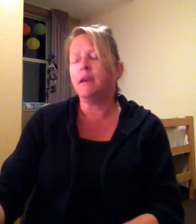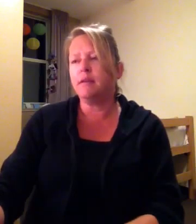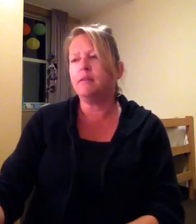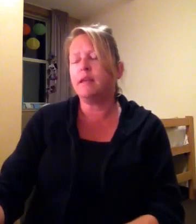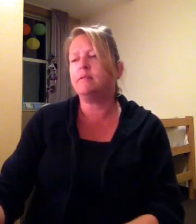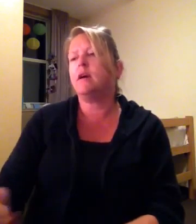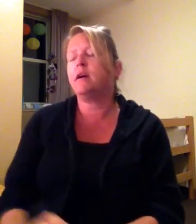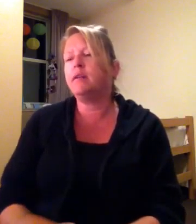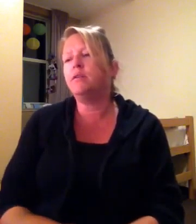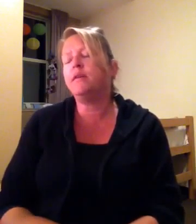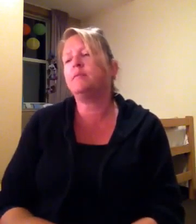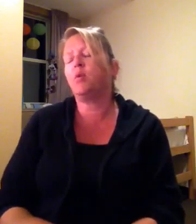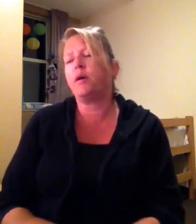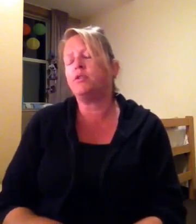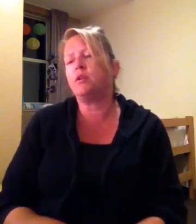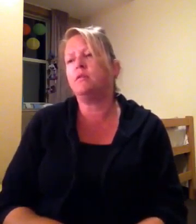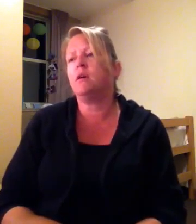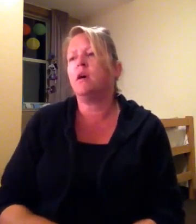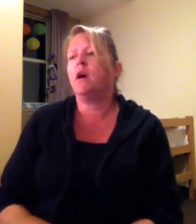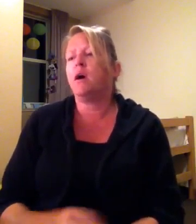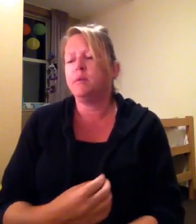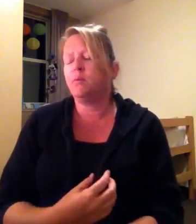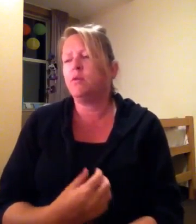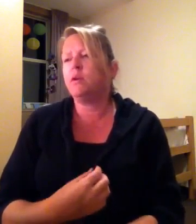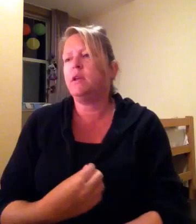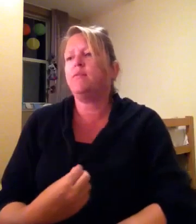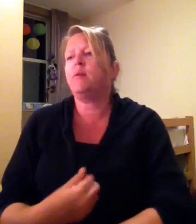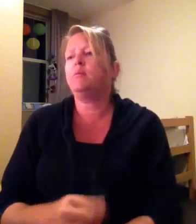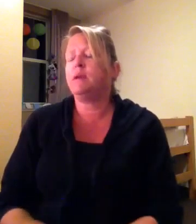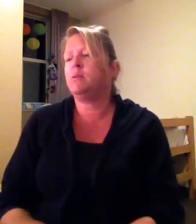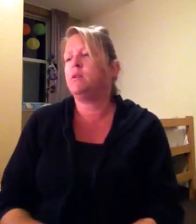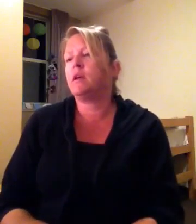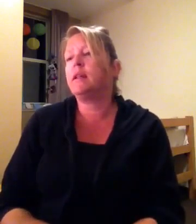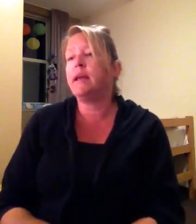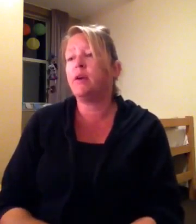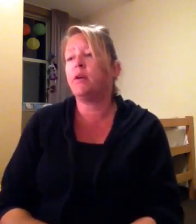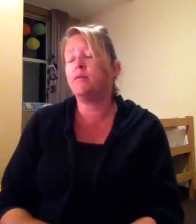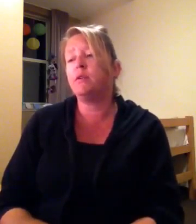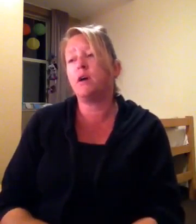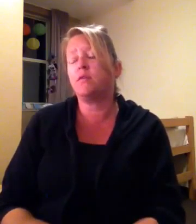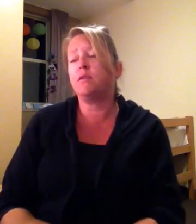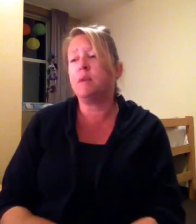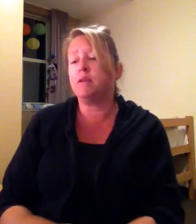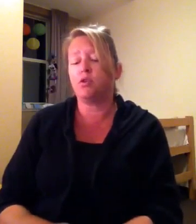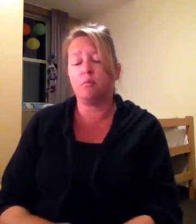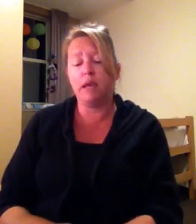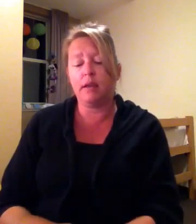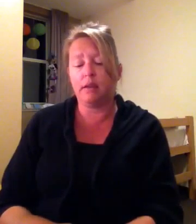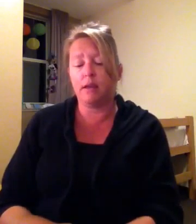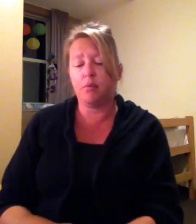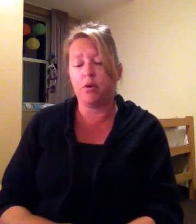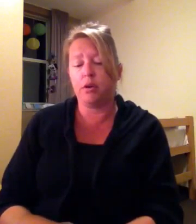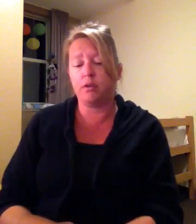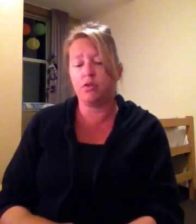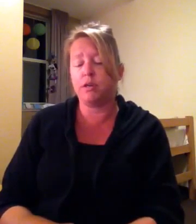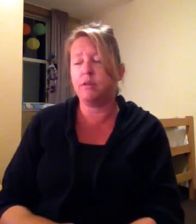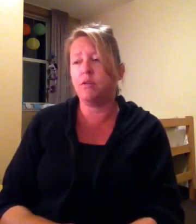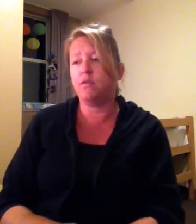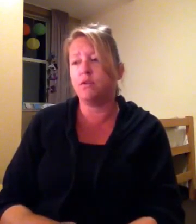Yes, thanks, Doug. I do have some questions. I was wondering if I would be able to declare a photography major immediately upon entry into the